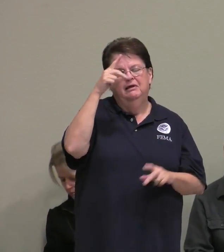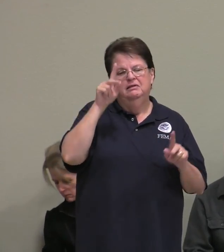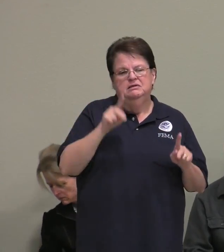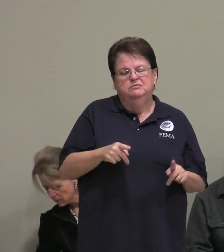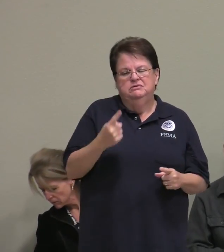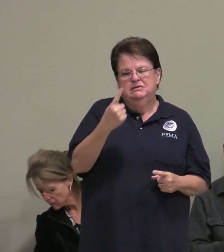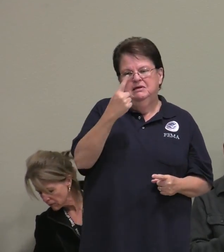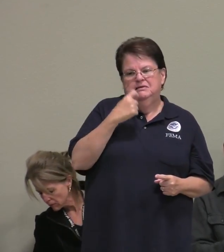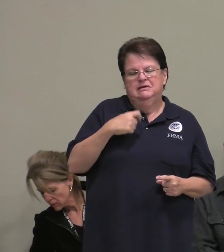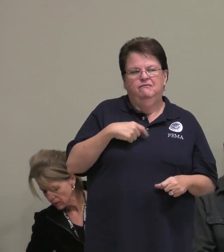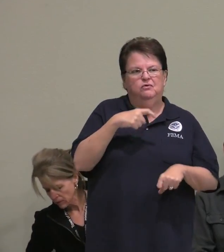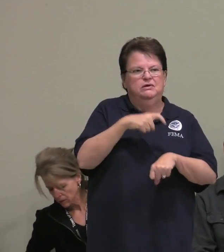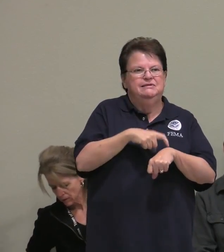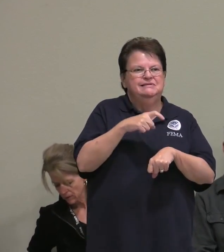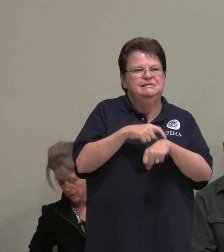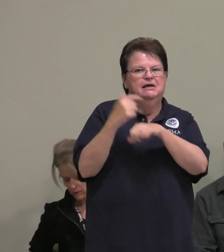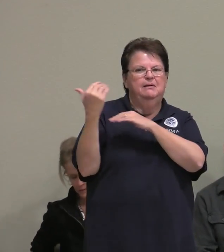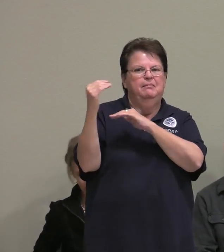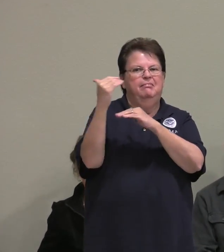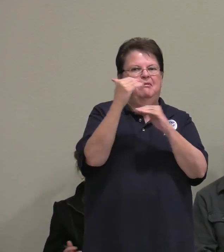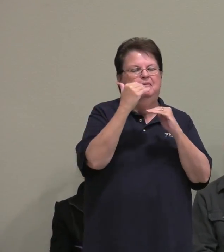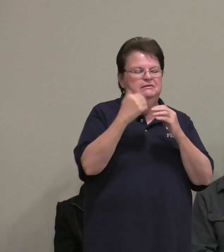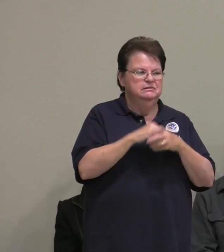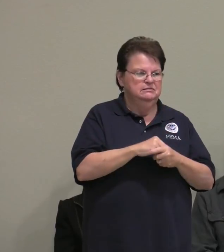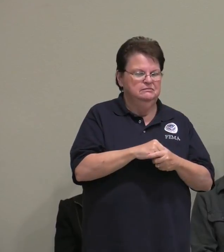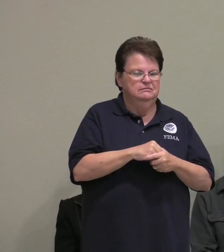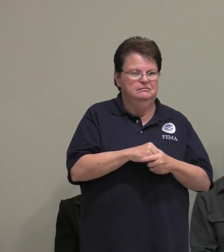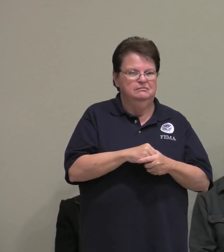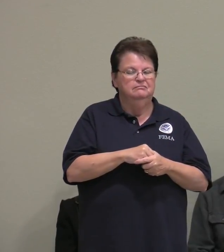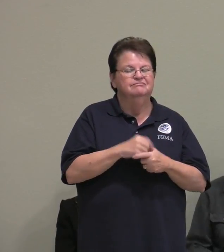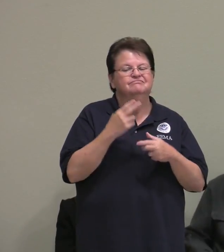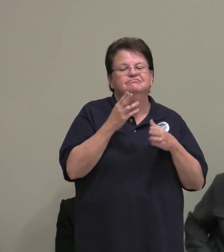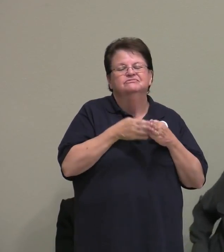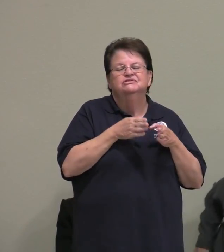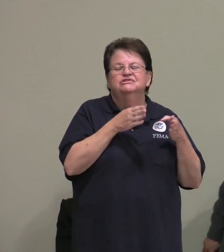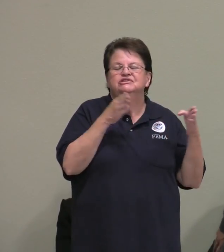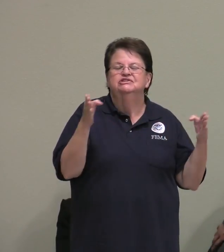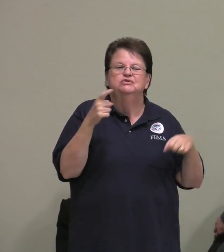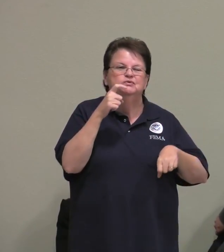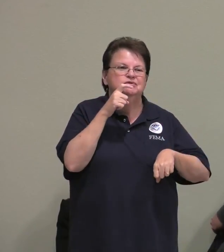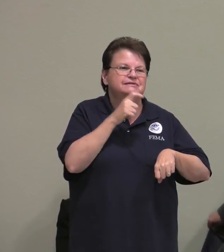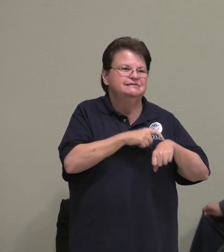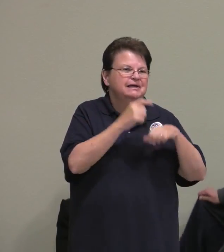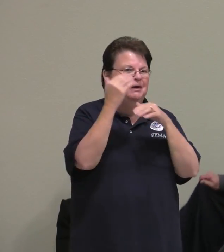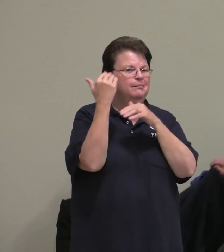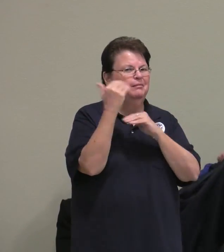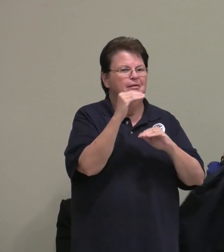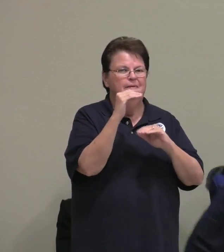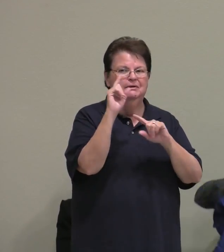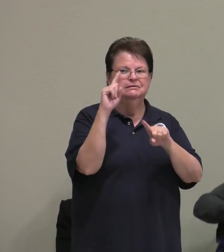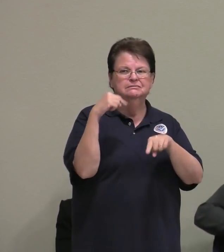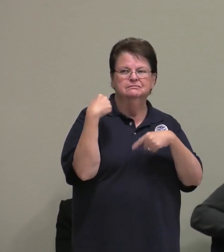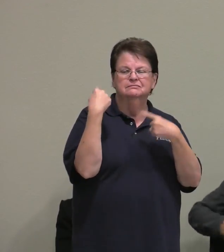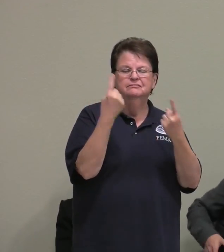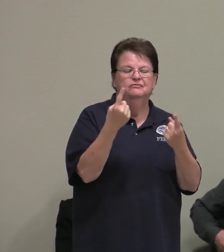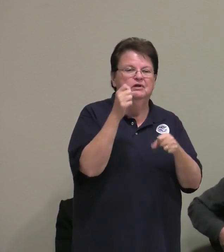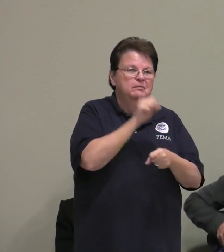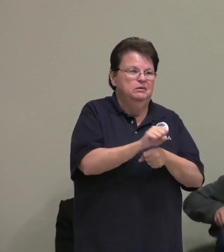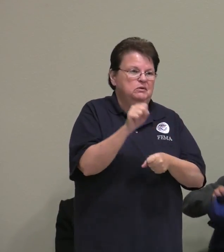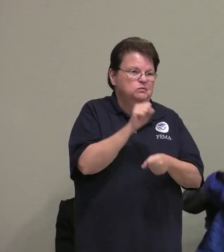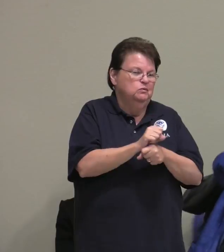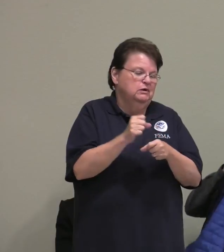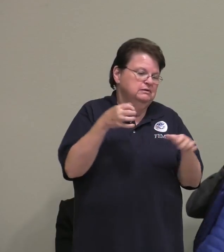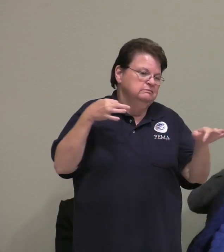is asking for time frames. So I'll just give you very general time frames from all of the work that's been